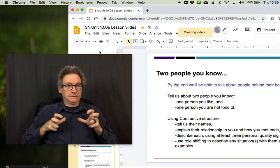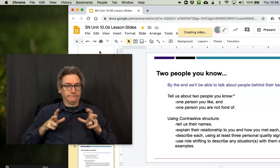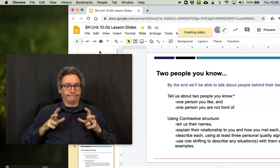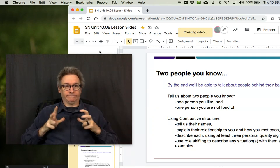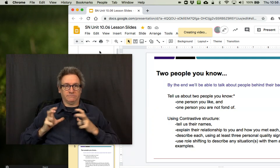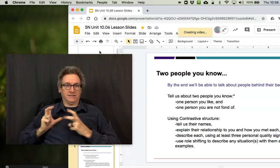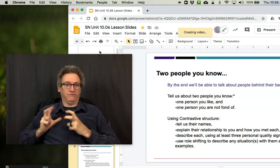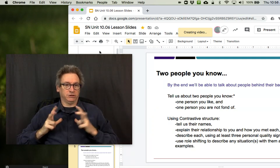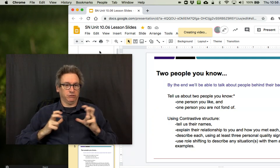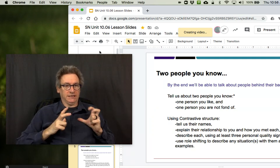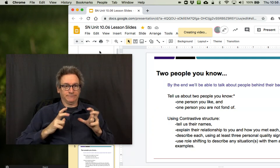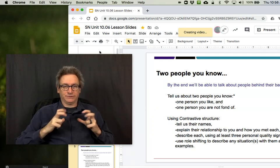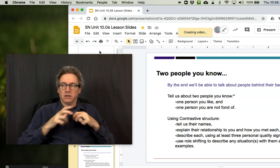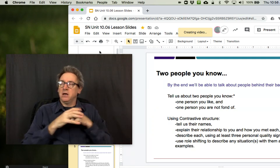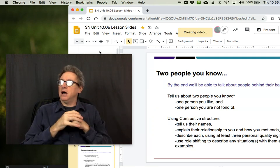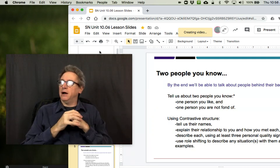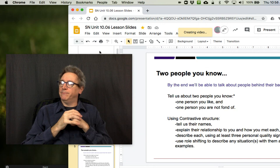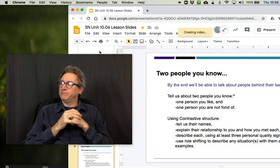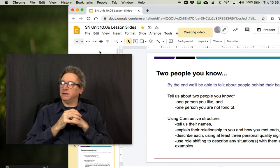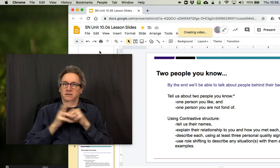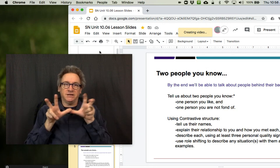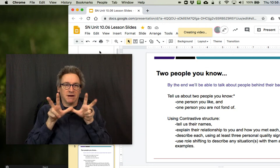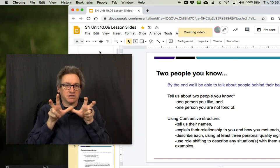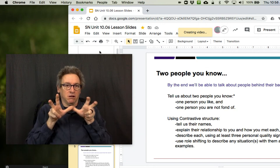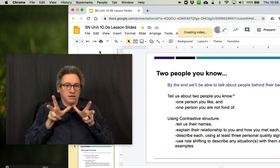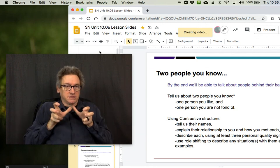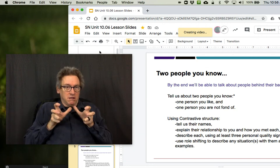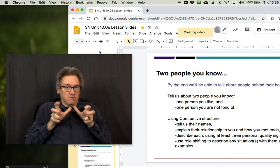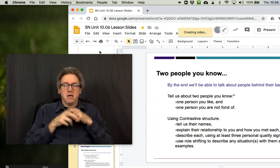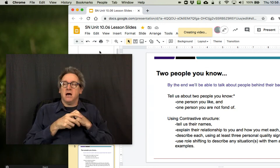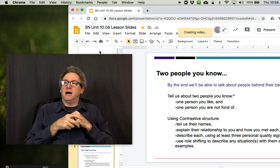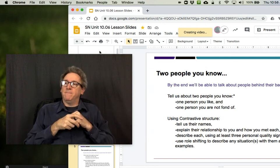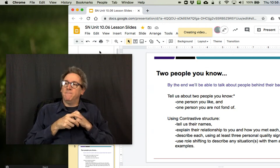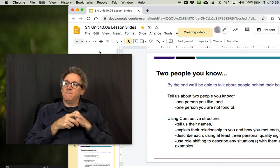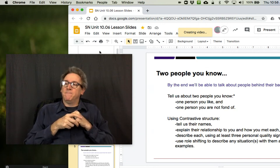greedy, selfish, greedy. Little T-Rex claws.